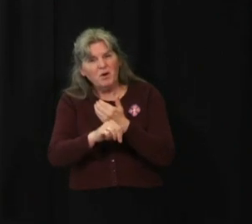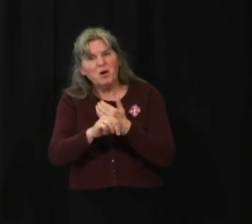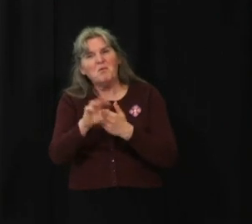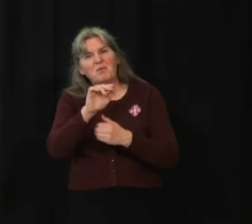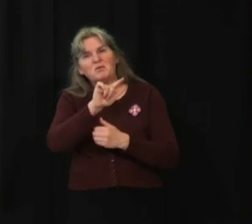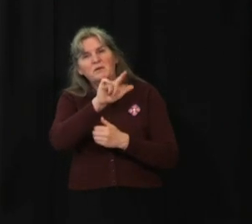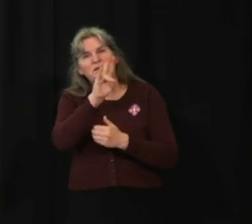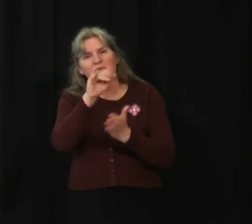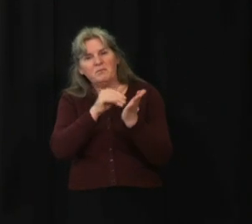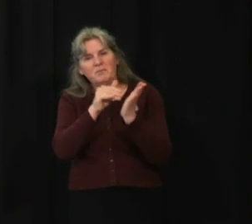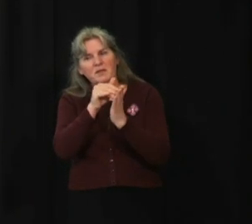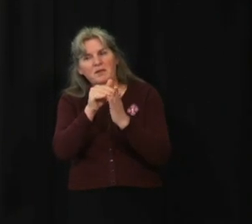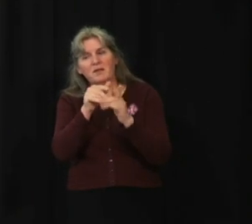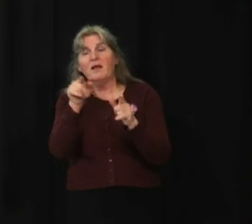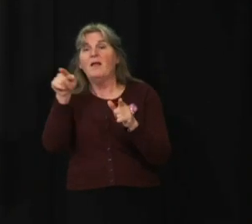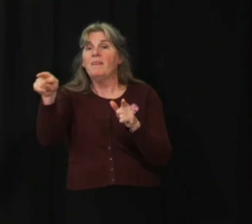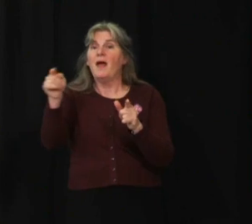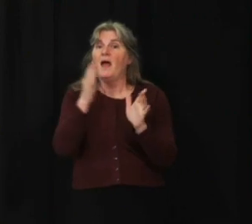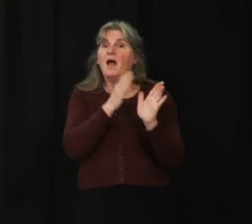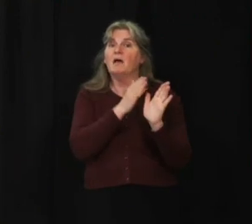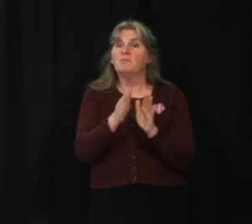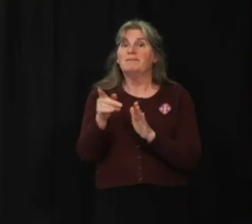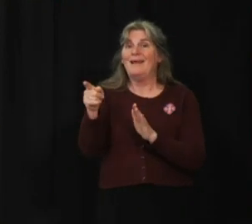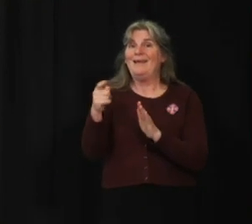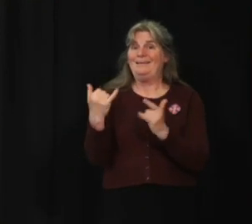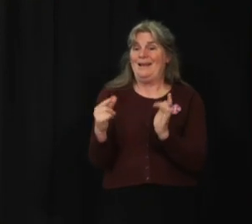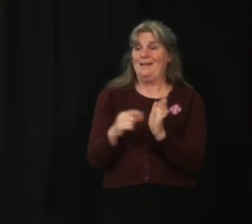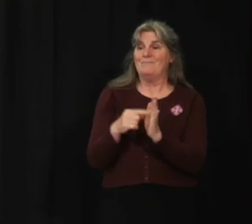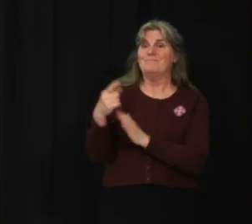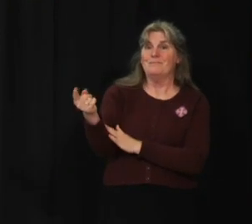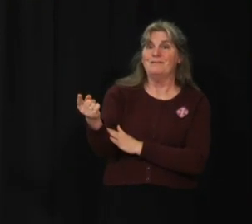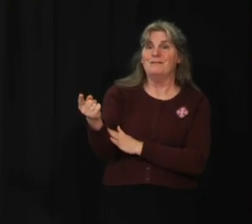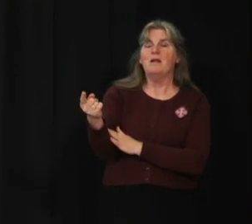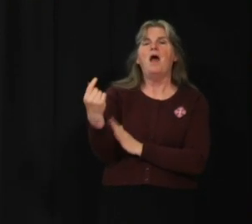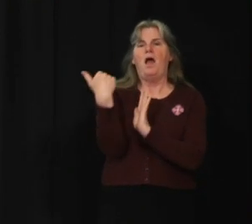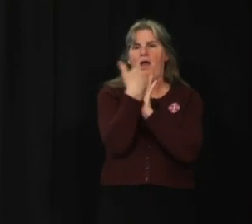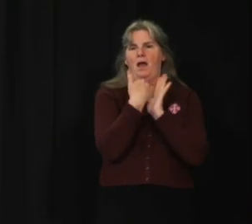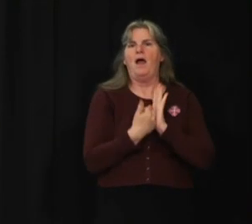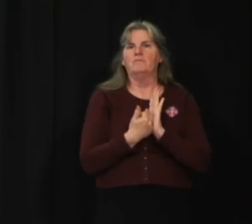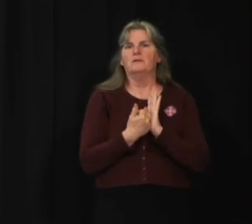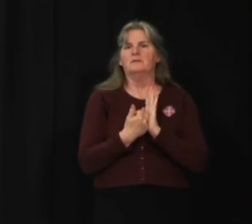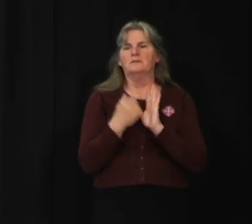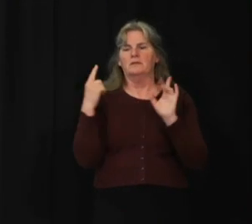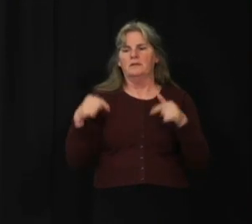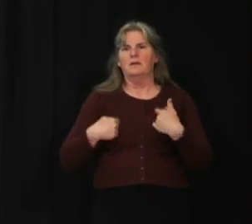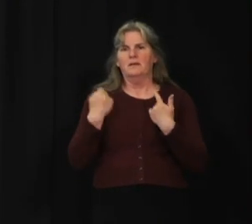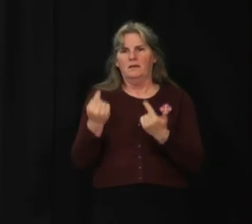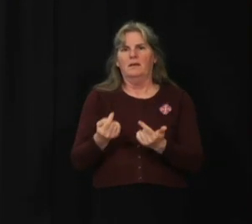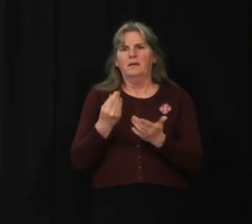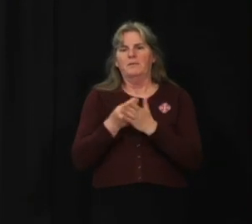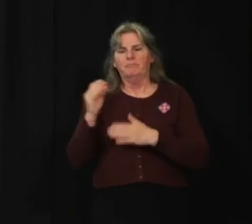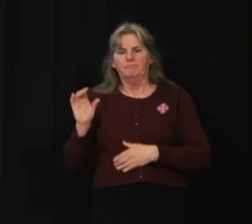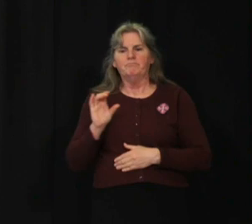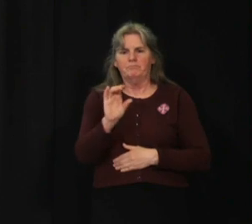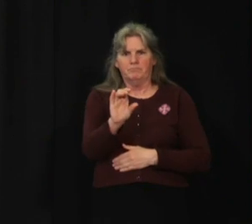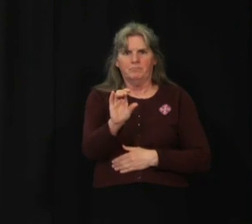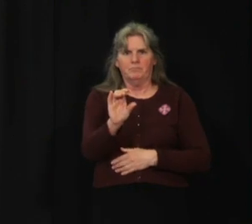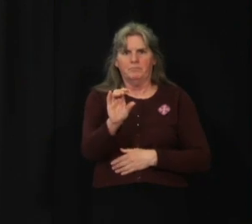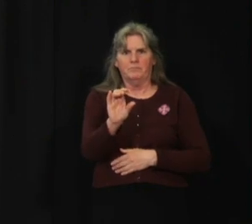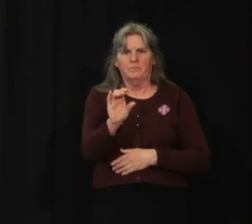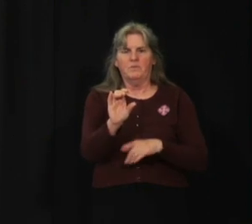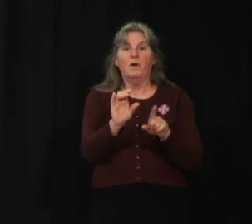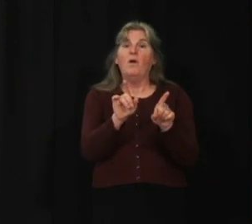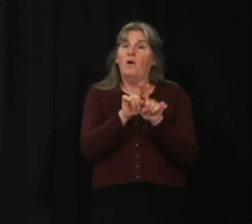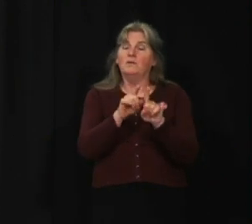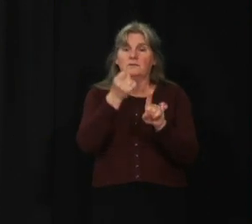the initiatives so far in the plan from our government. If you add into that as well our portion of